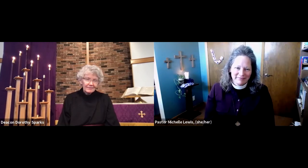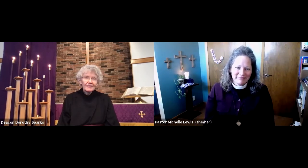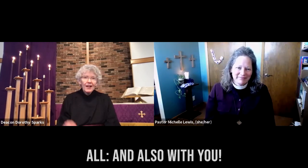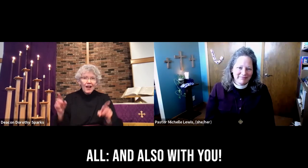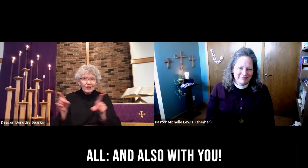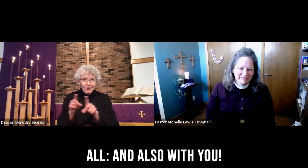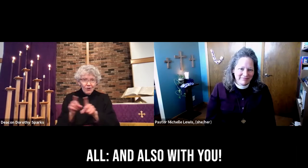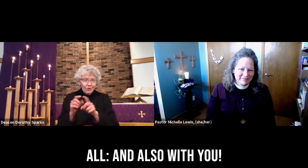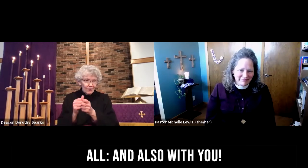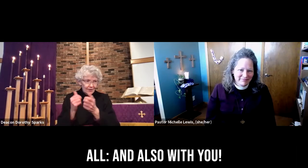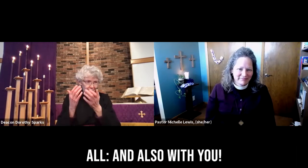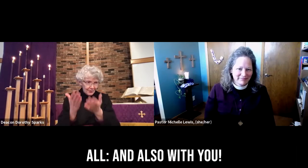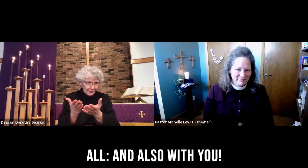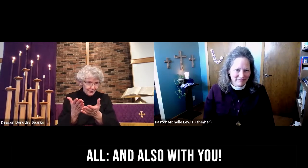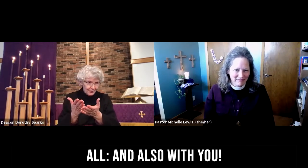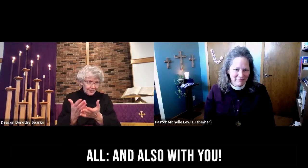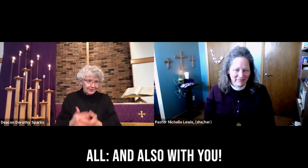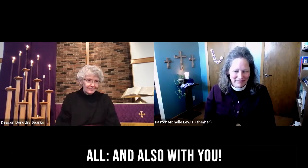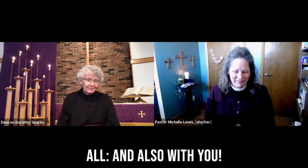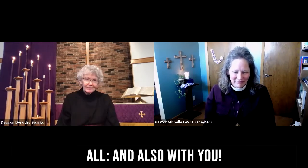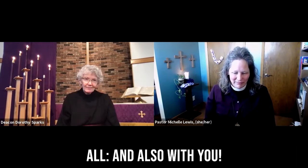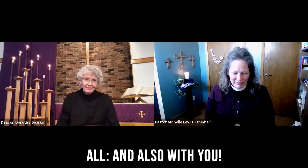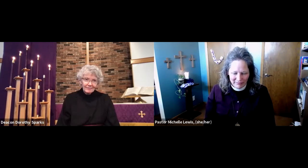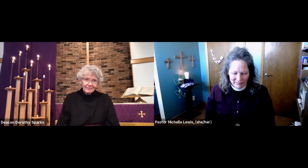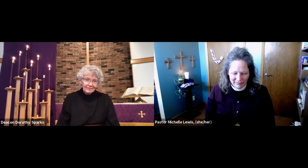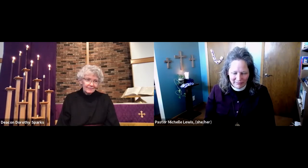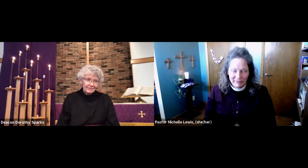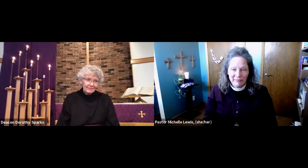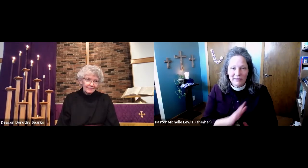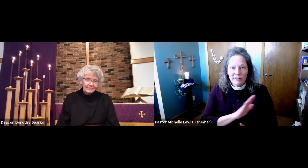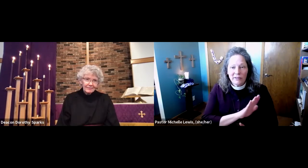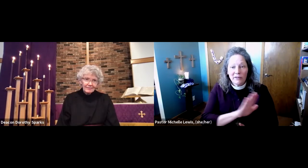The Lord be with you, and also with you.